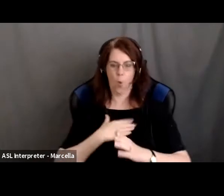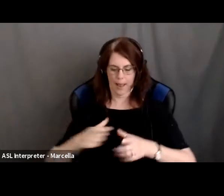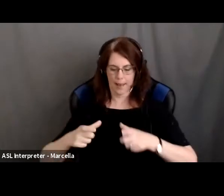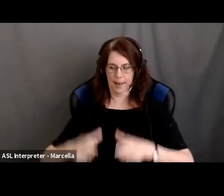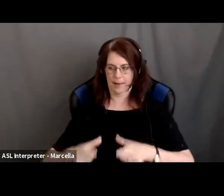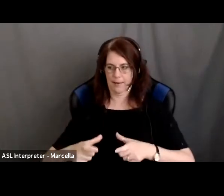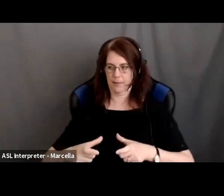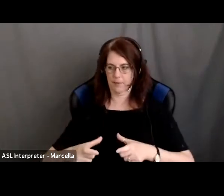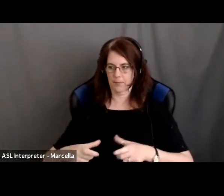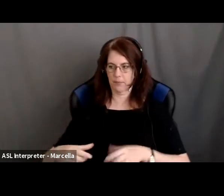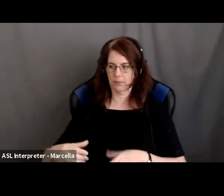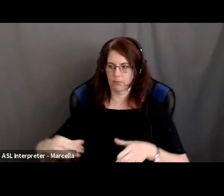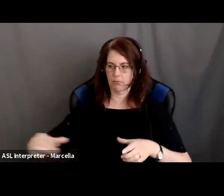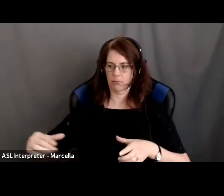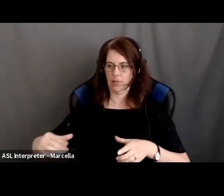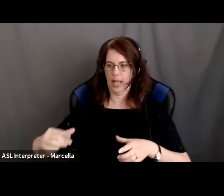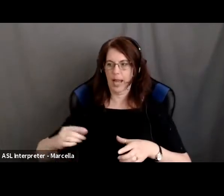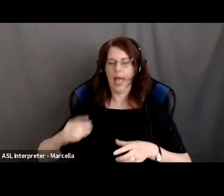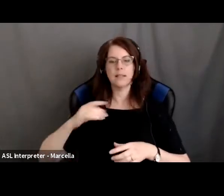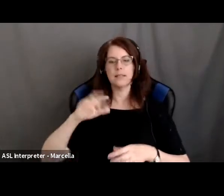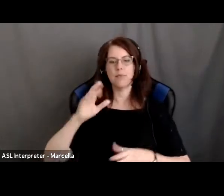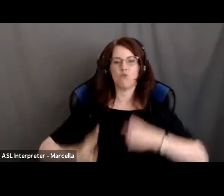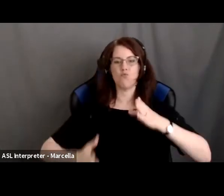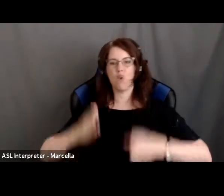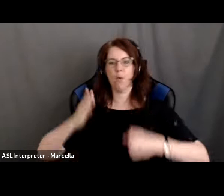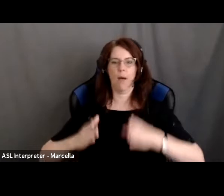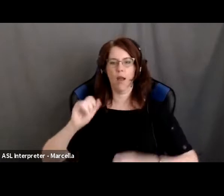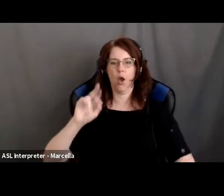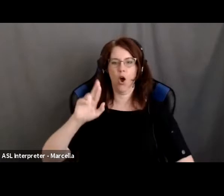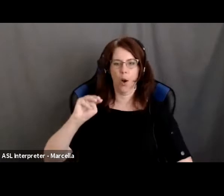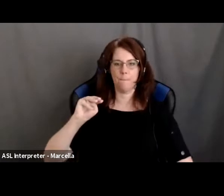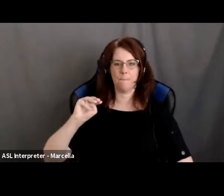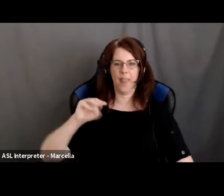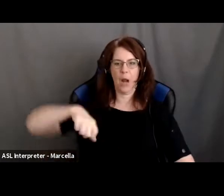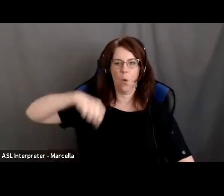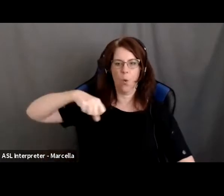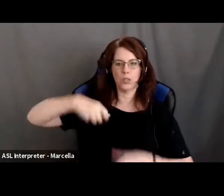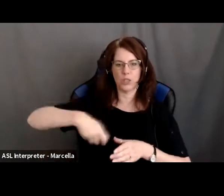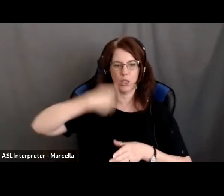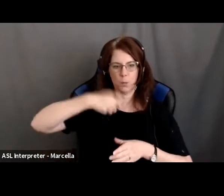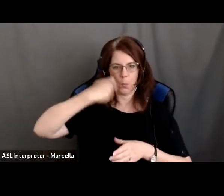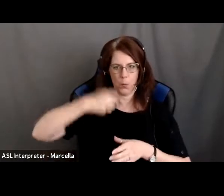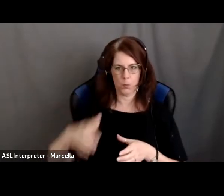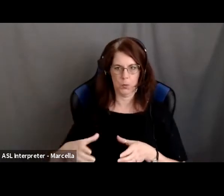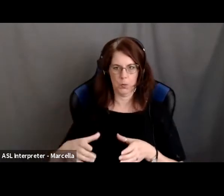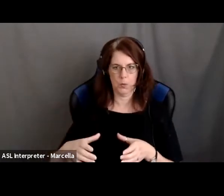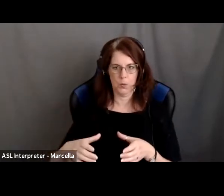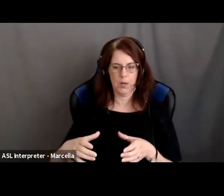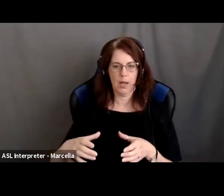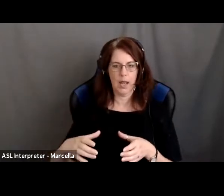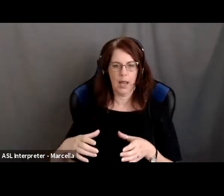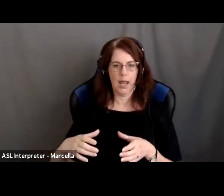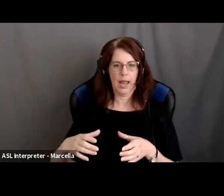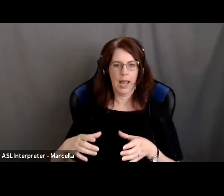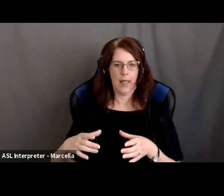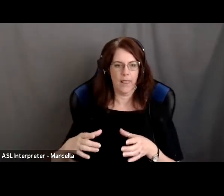has a base with a robotic arm that's holding a spoon. And then the spoon is sitting on